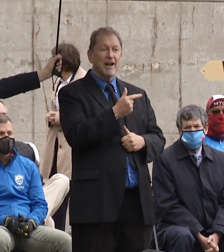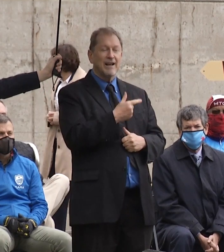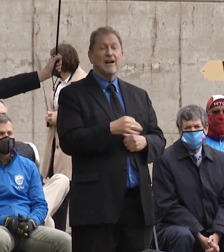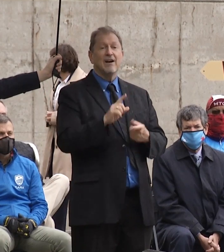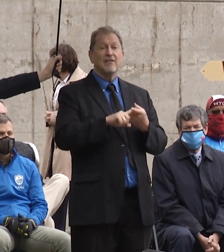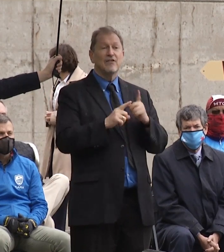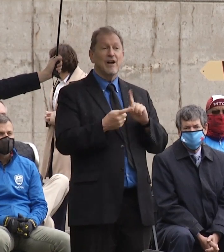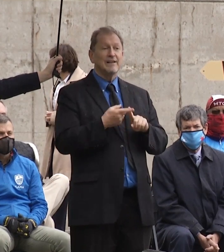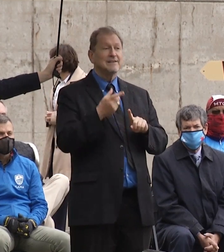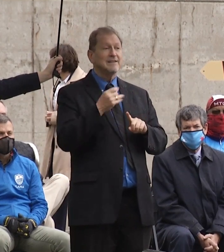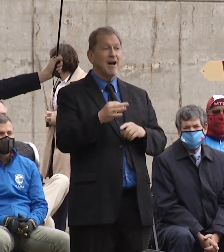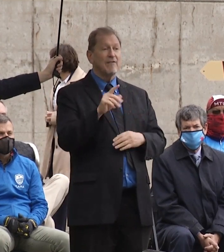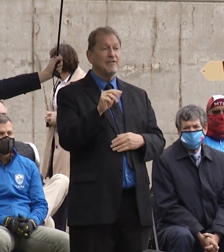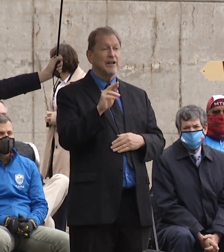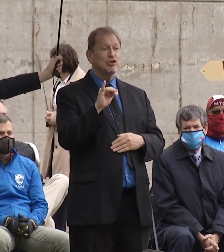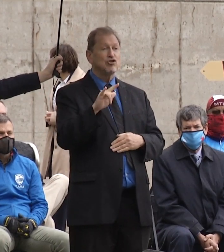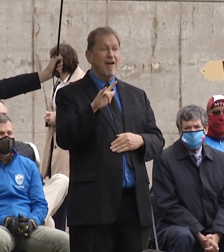Major